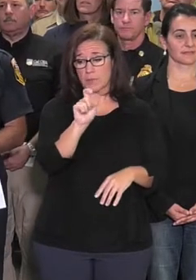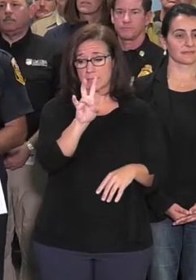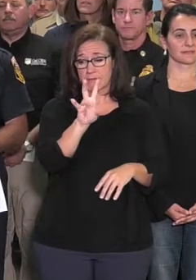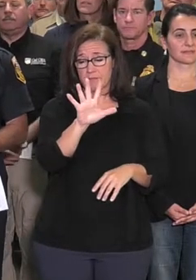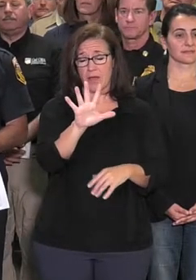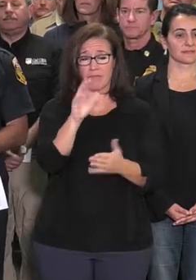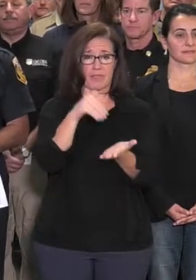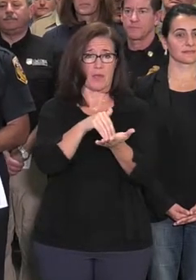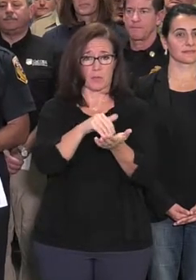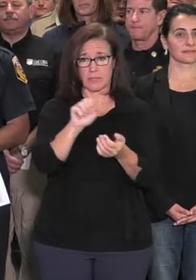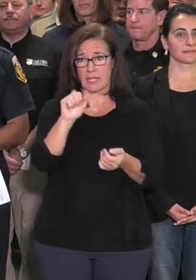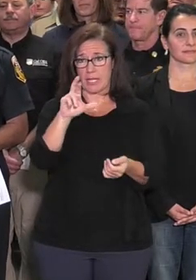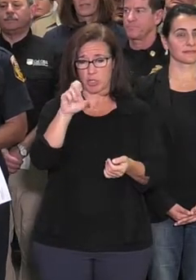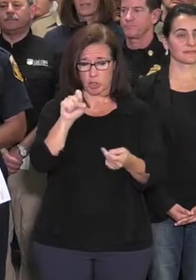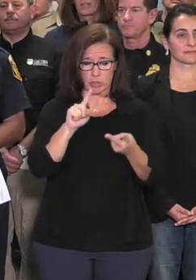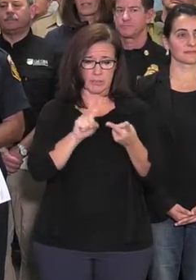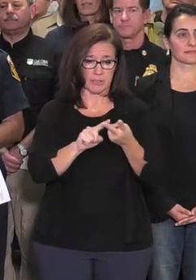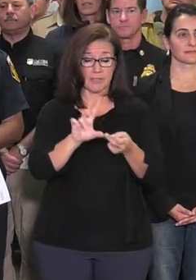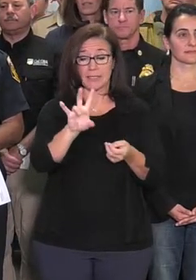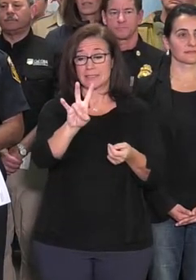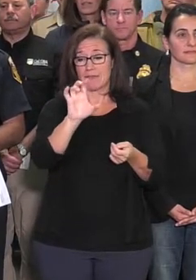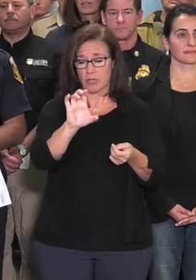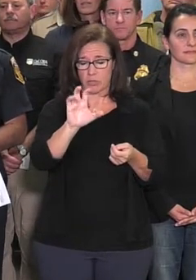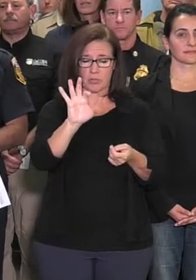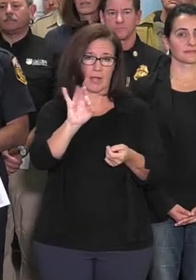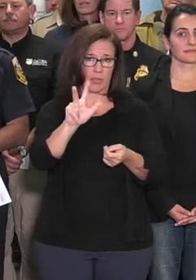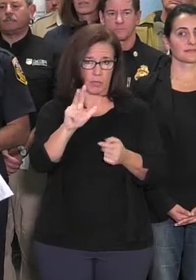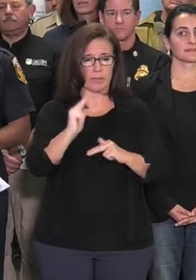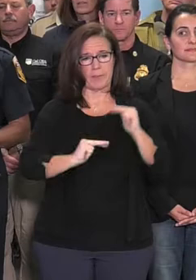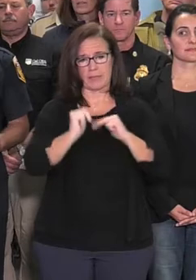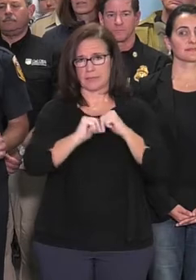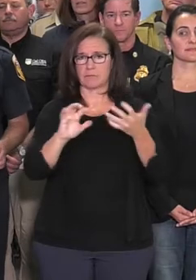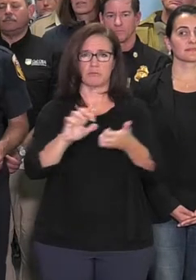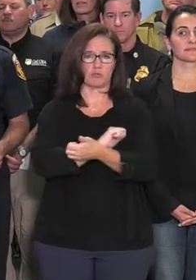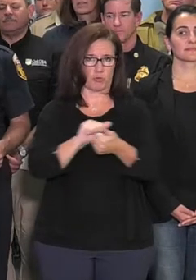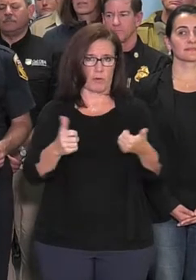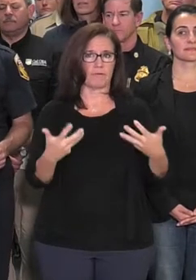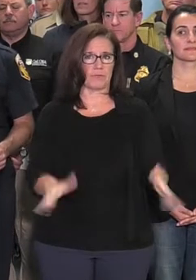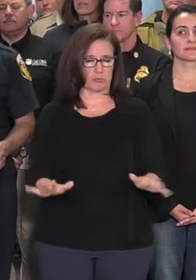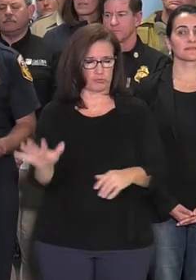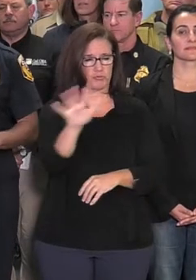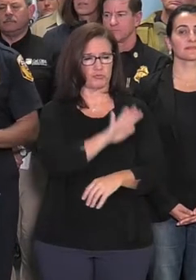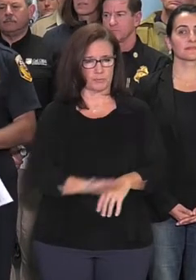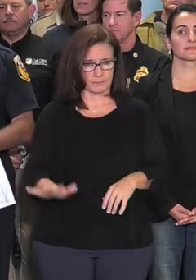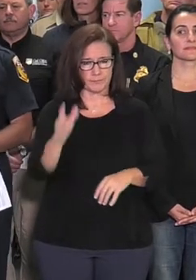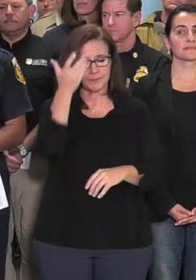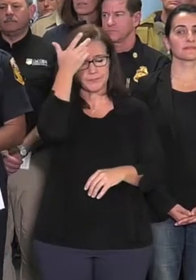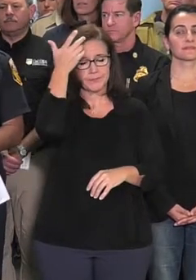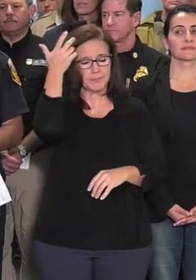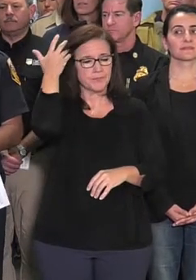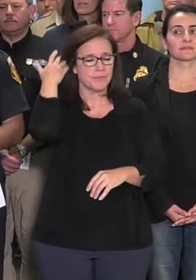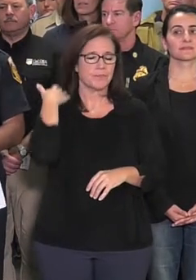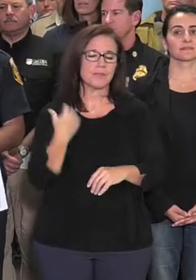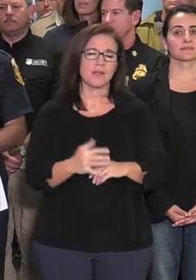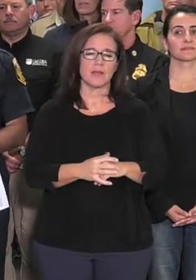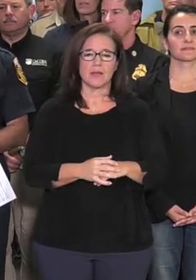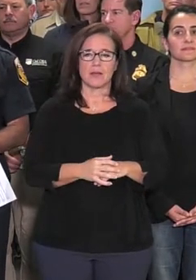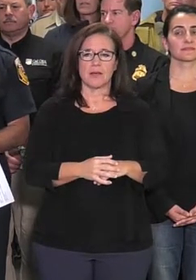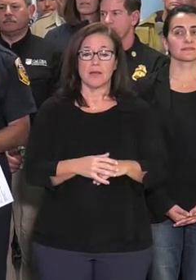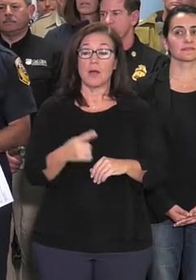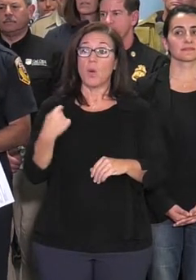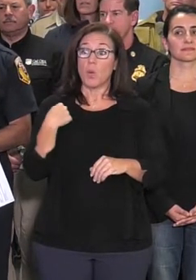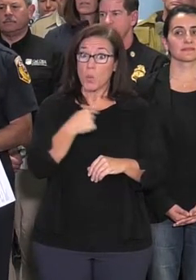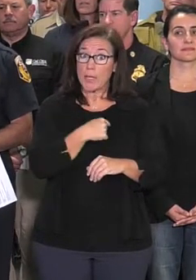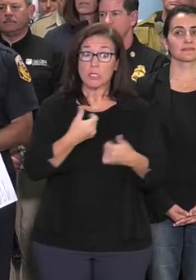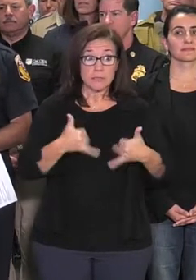over 793 structures have been destroyed across these fires. We continue to make real